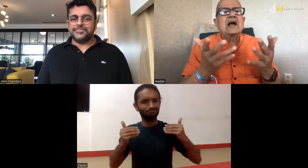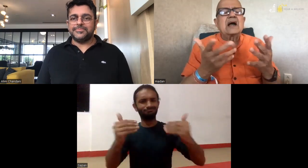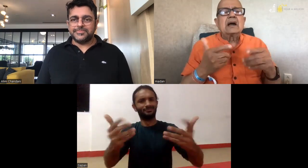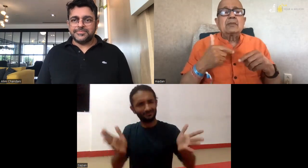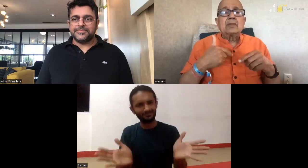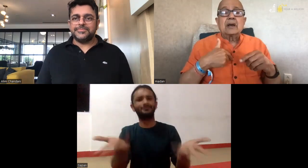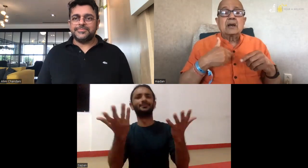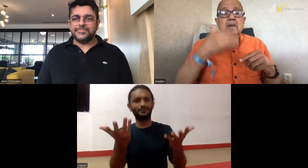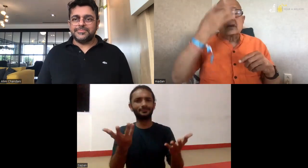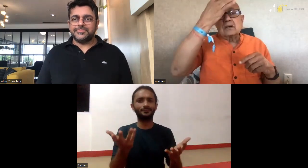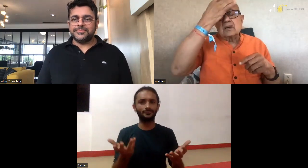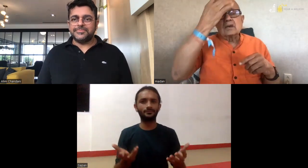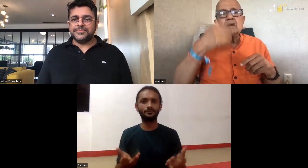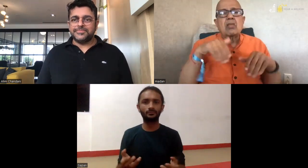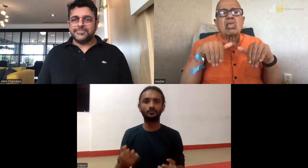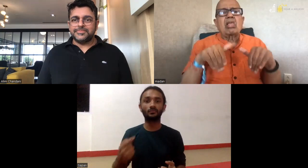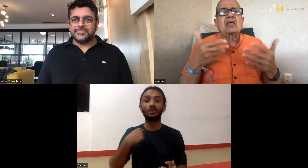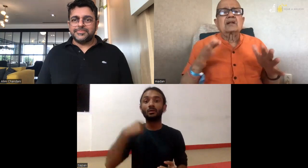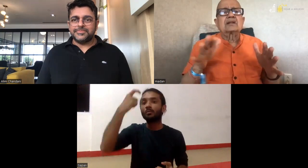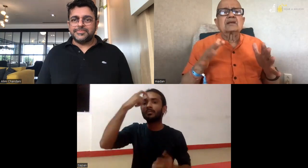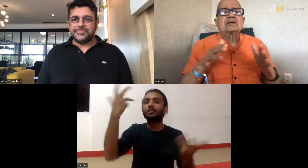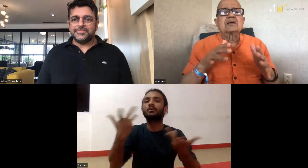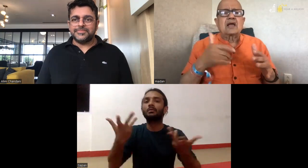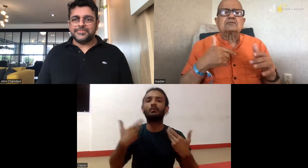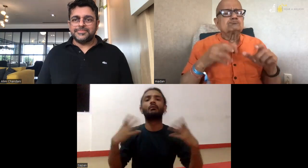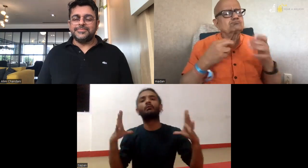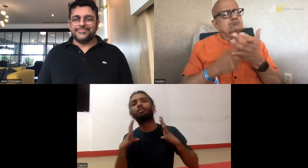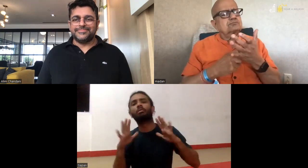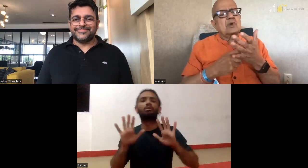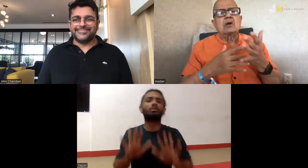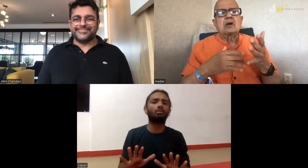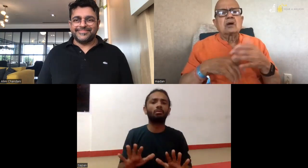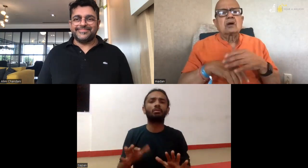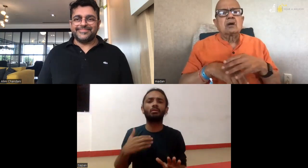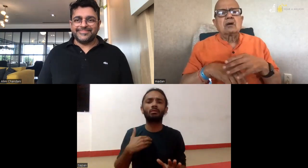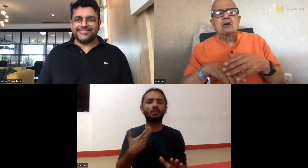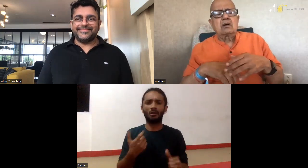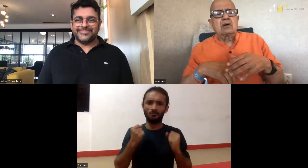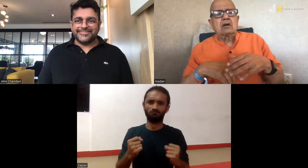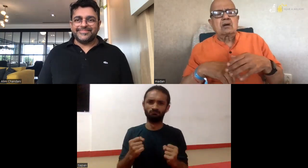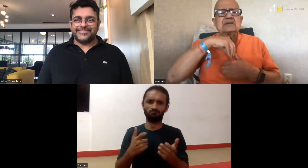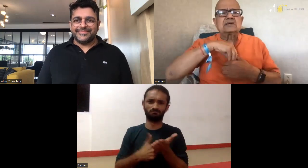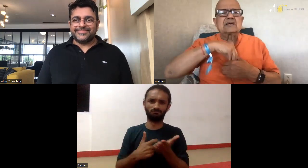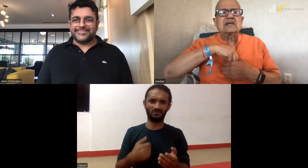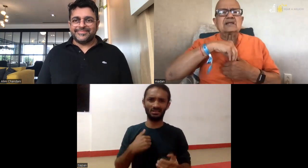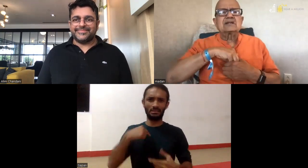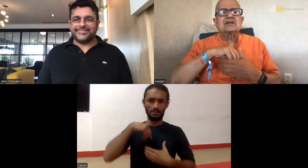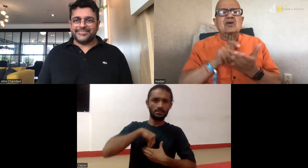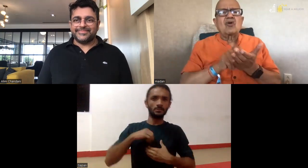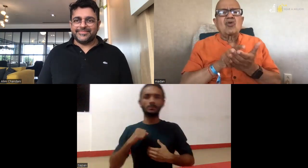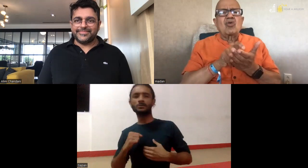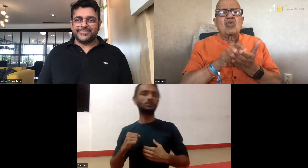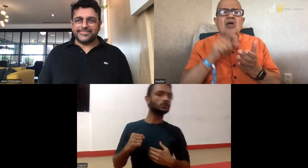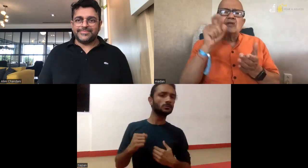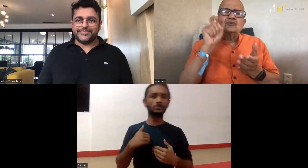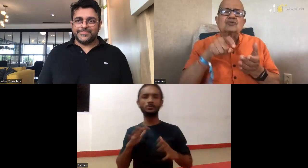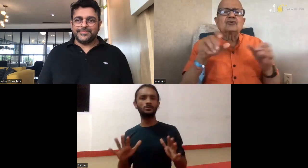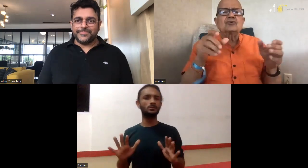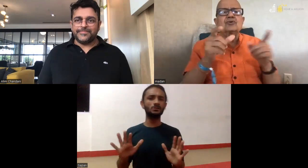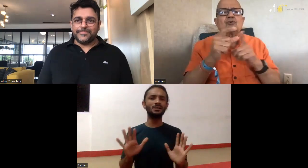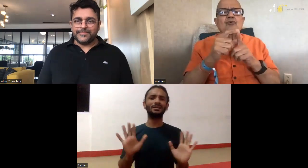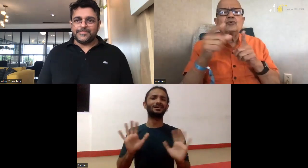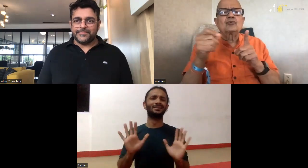good influencer for the other deaf people. So yeah, in India, maybe we can think about the deaf people